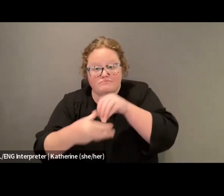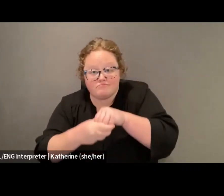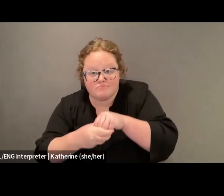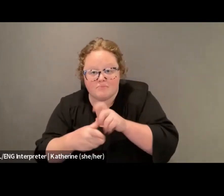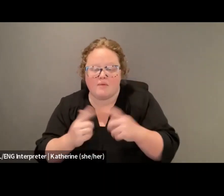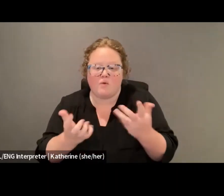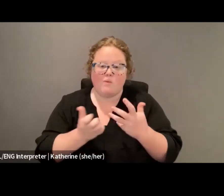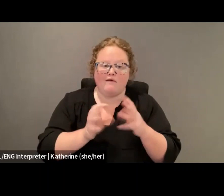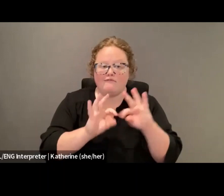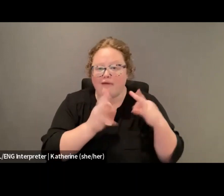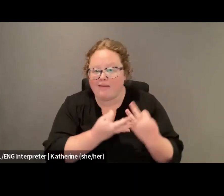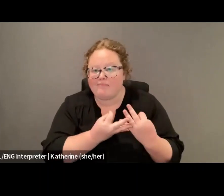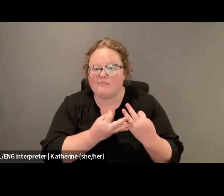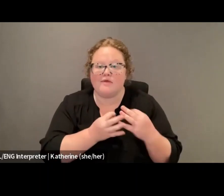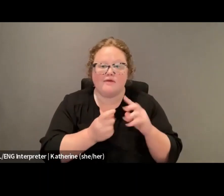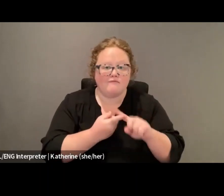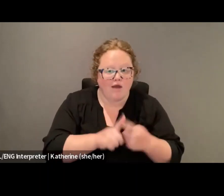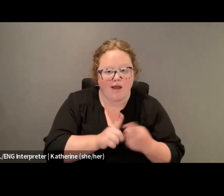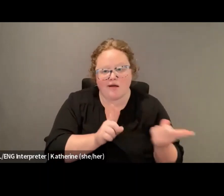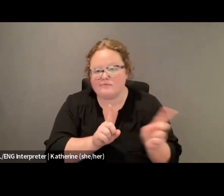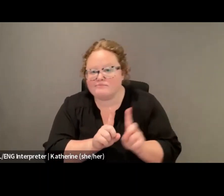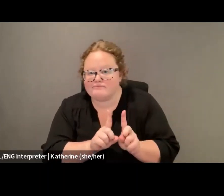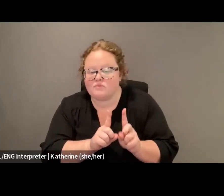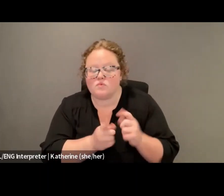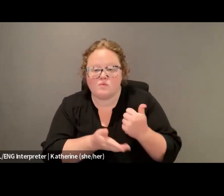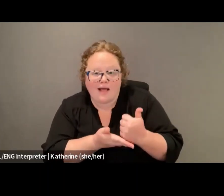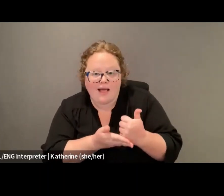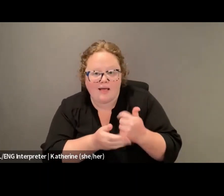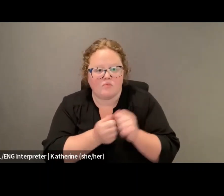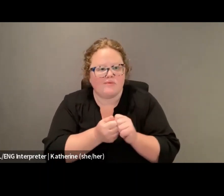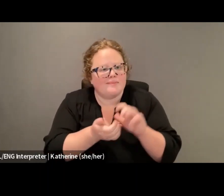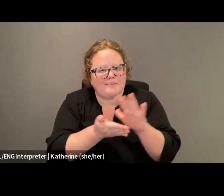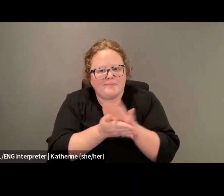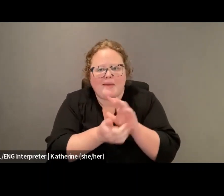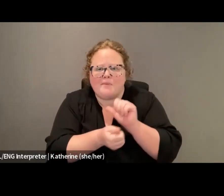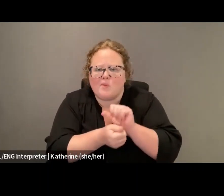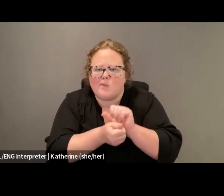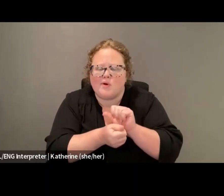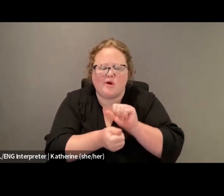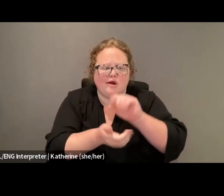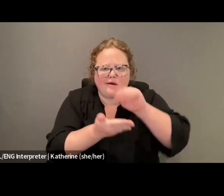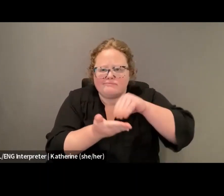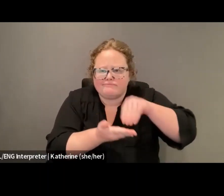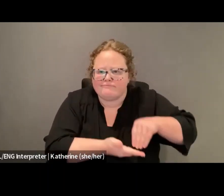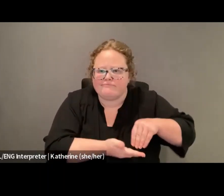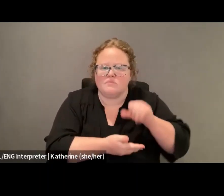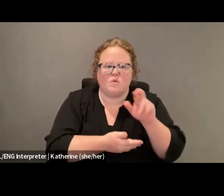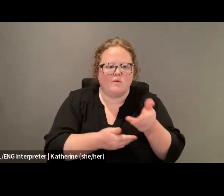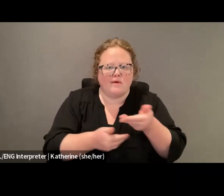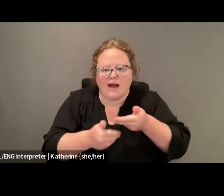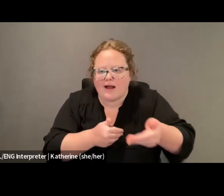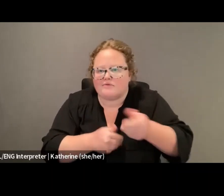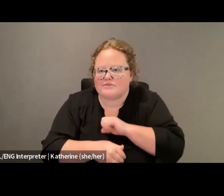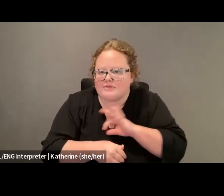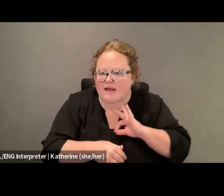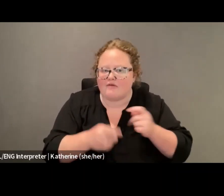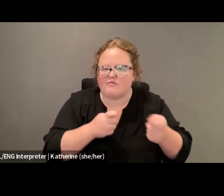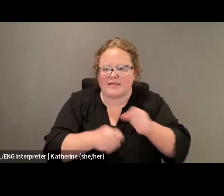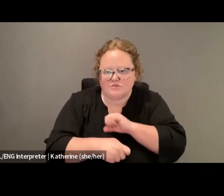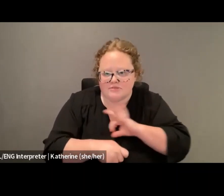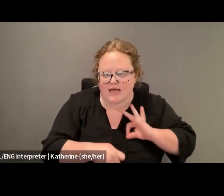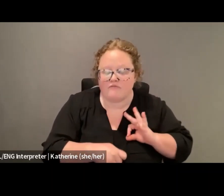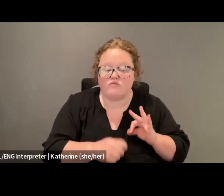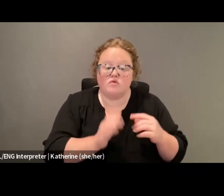of the paperwork, some of the maybe recruiting staff, that kind of thing. So representatives are really important because